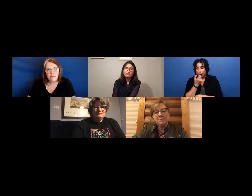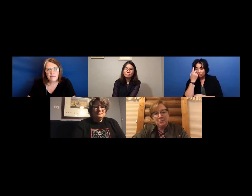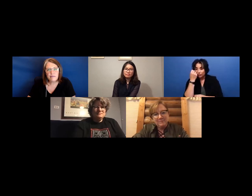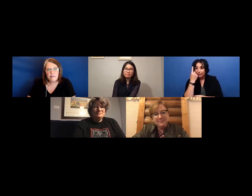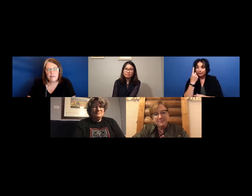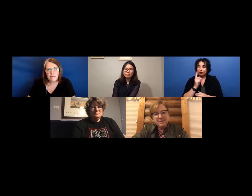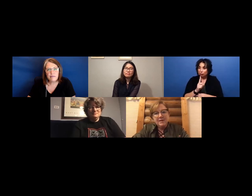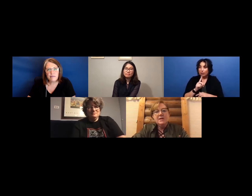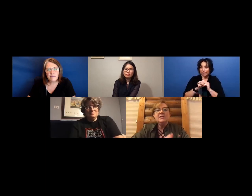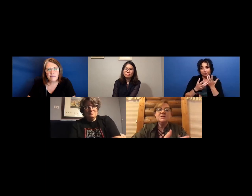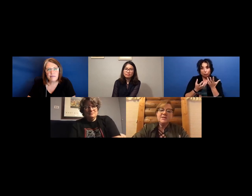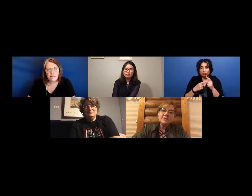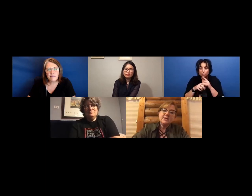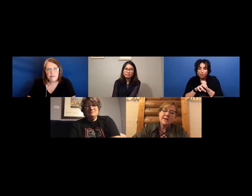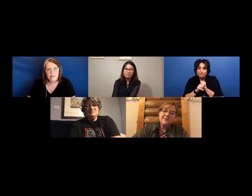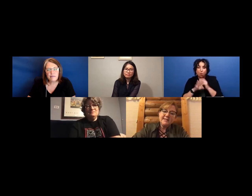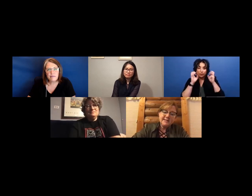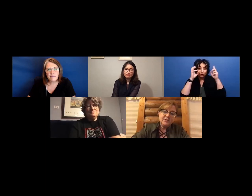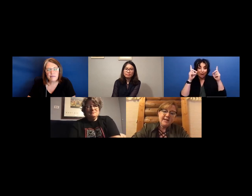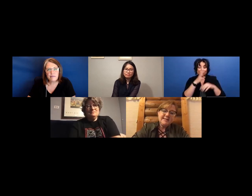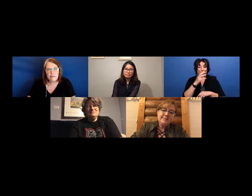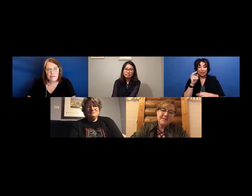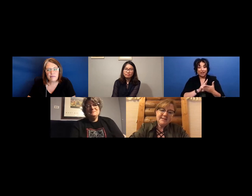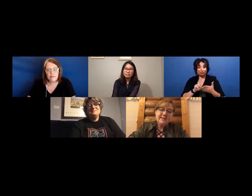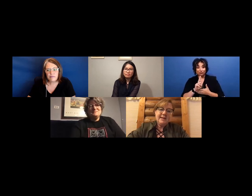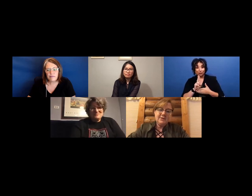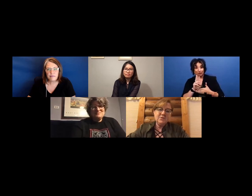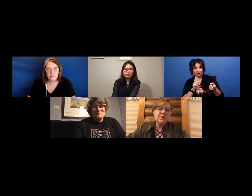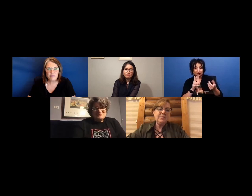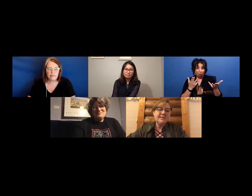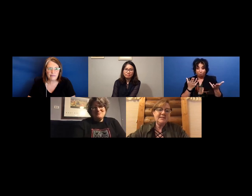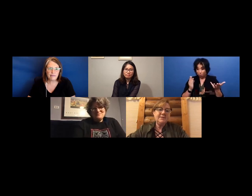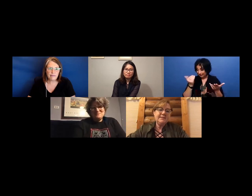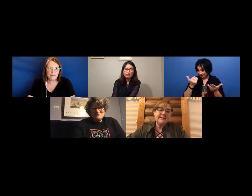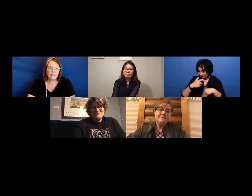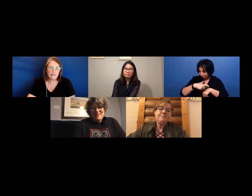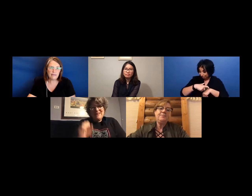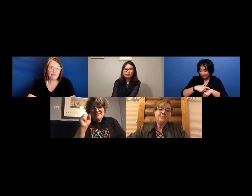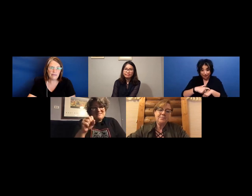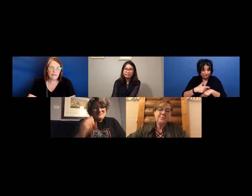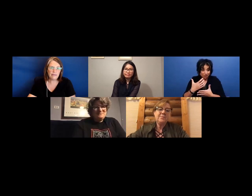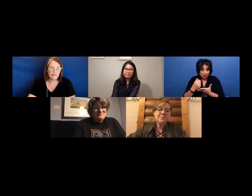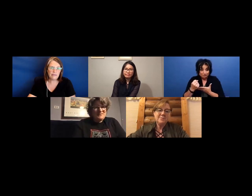and employment. So Dr. Knopf, is this an okay time to say thank you to our participants?